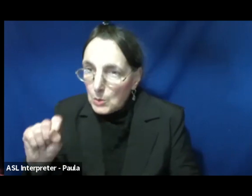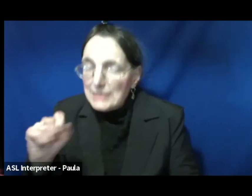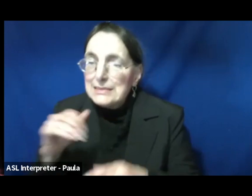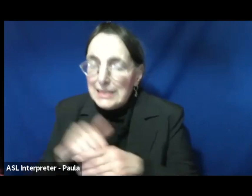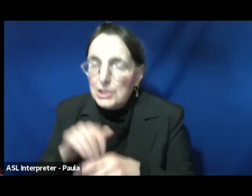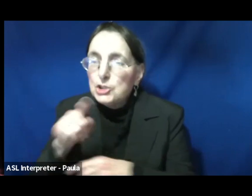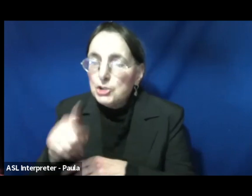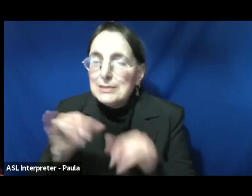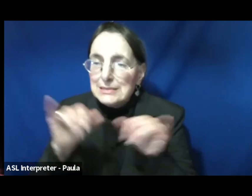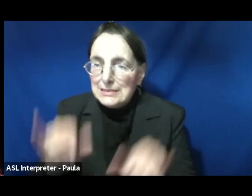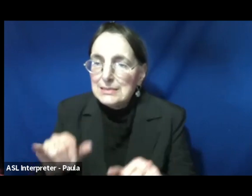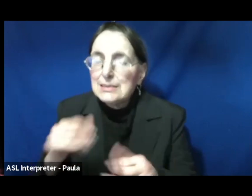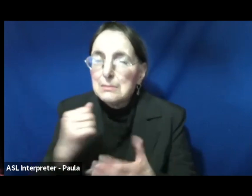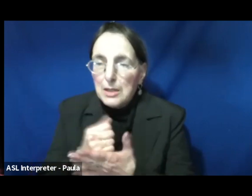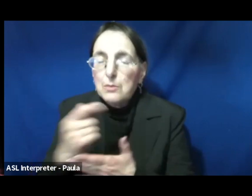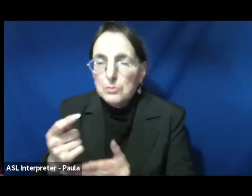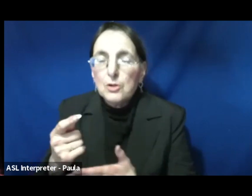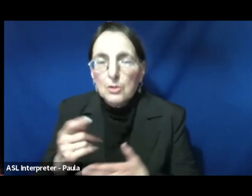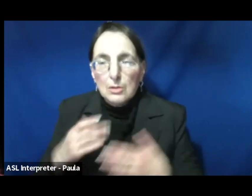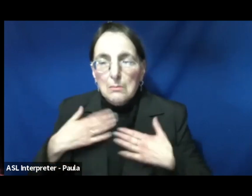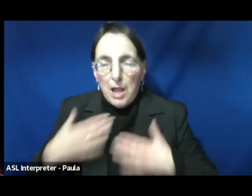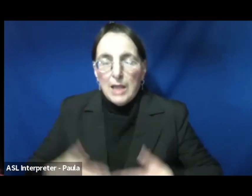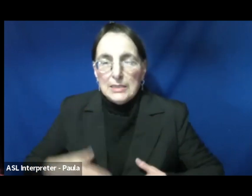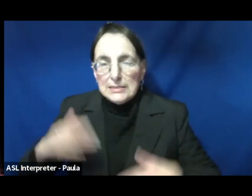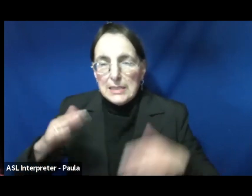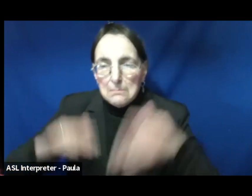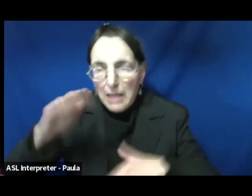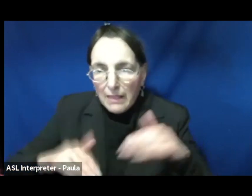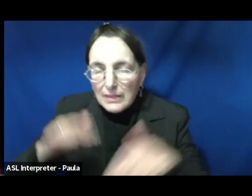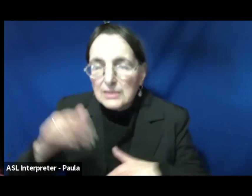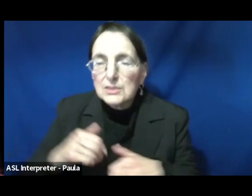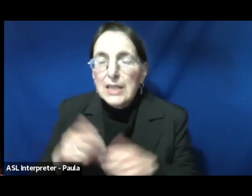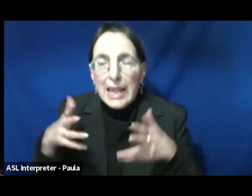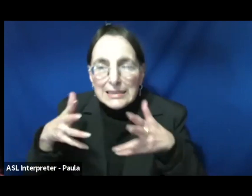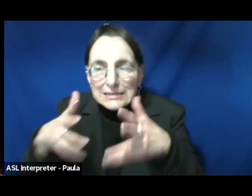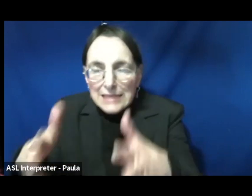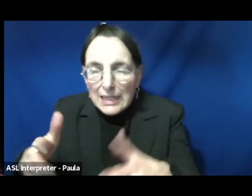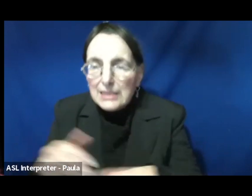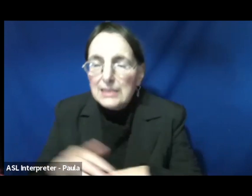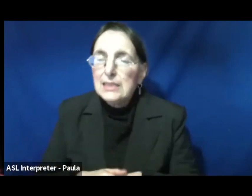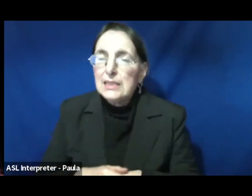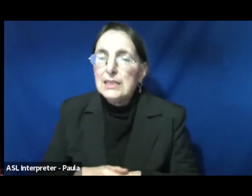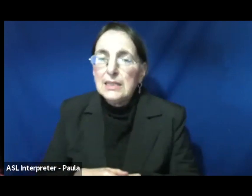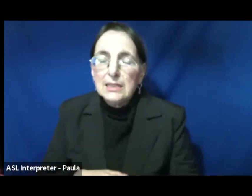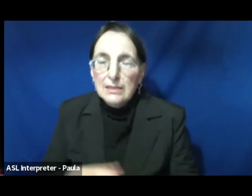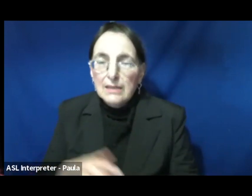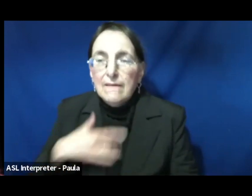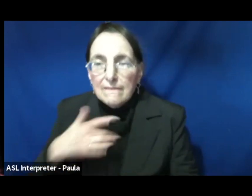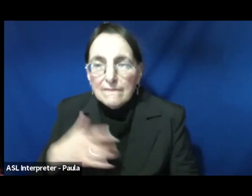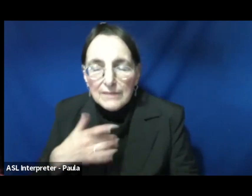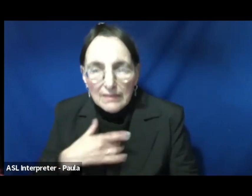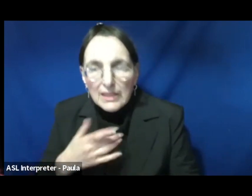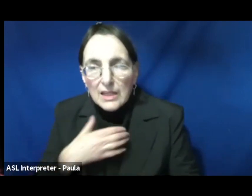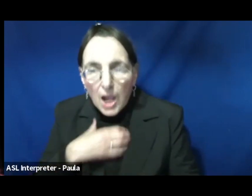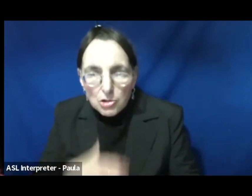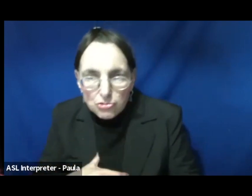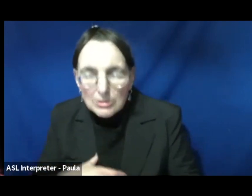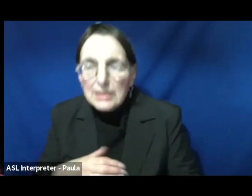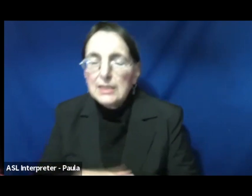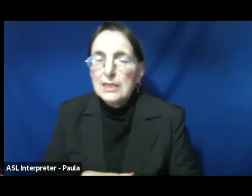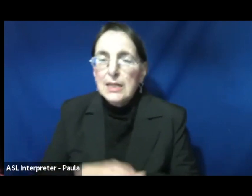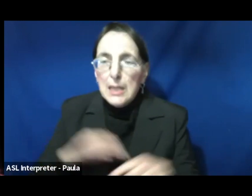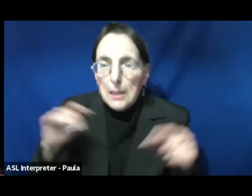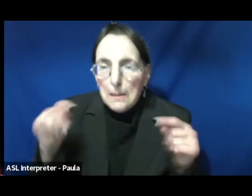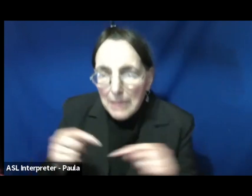balance. So anxiety, appetite, pain, and those receptors actually send those messages to help you manage pain differently,